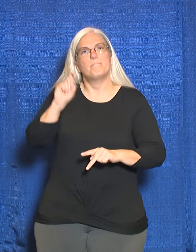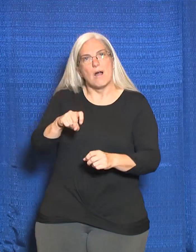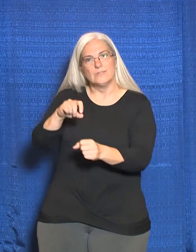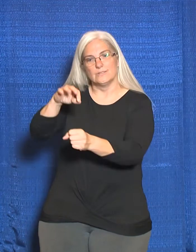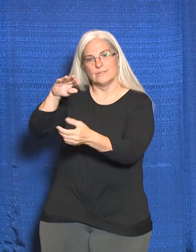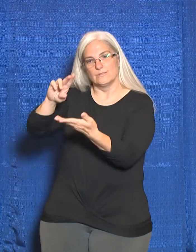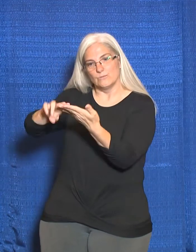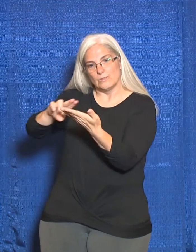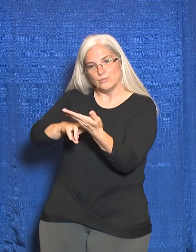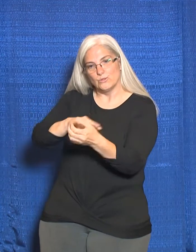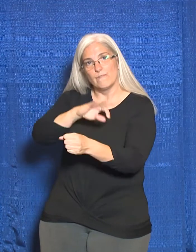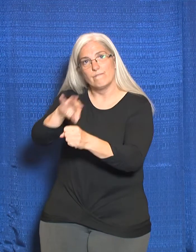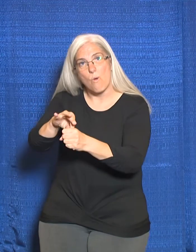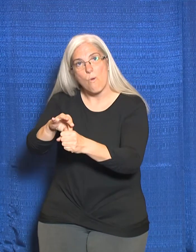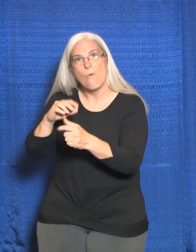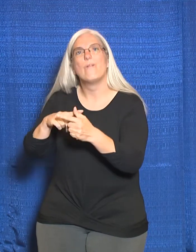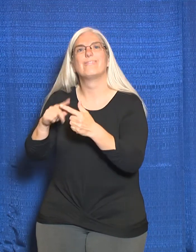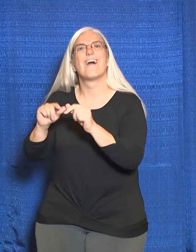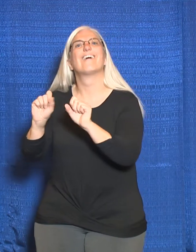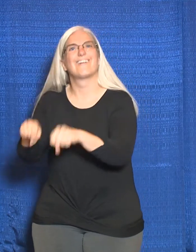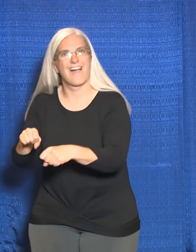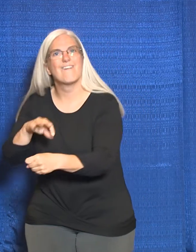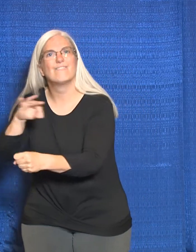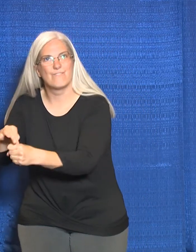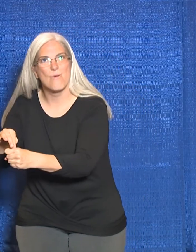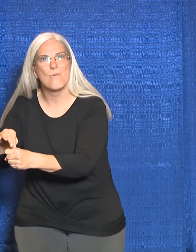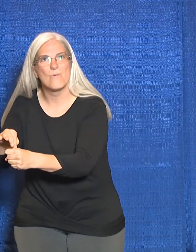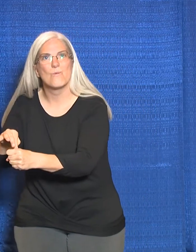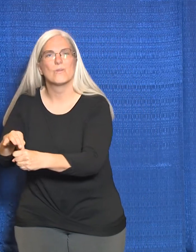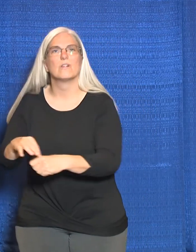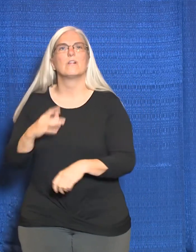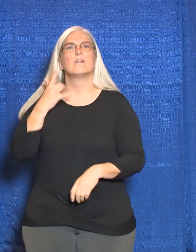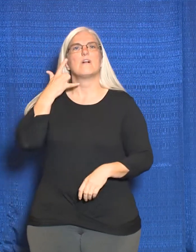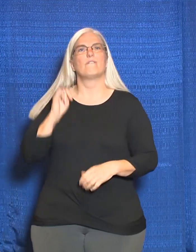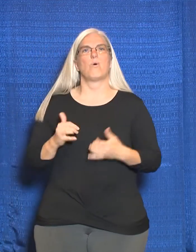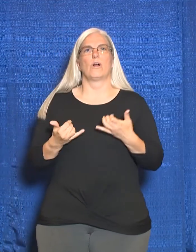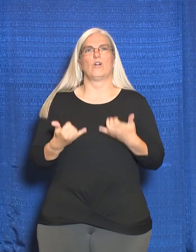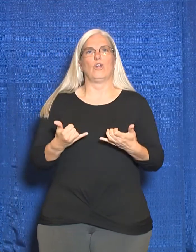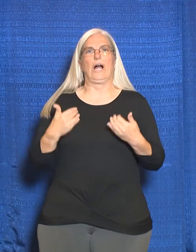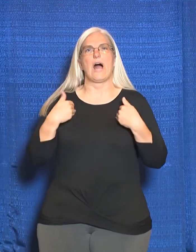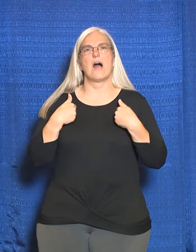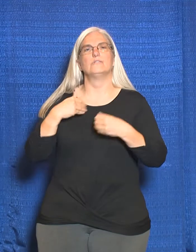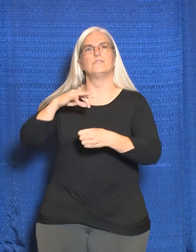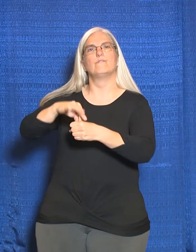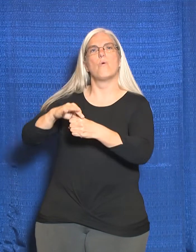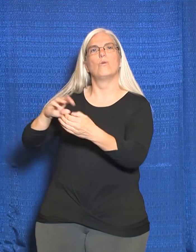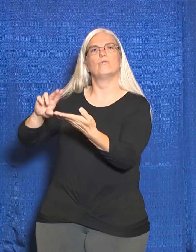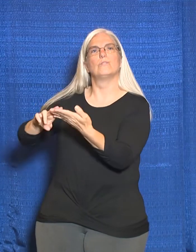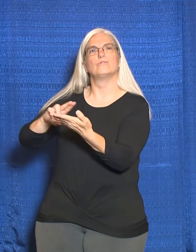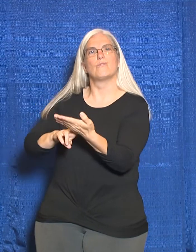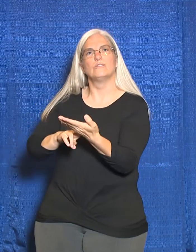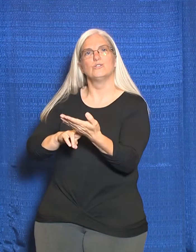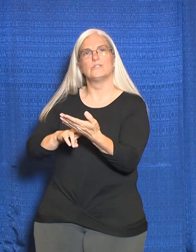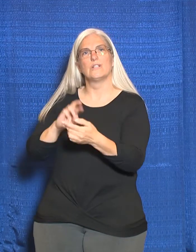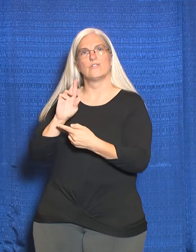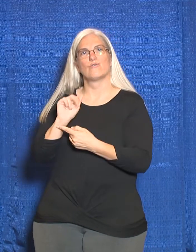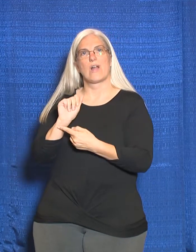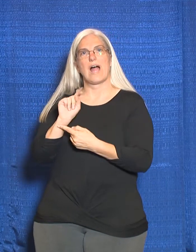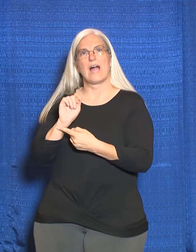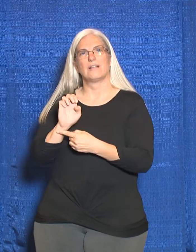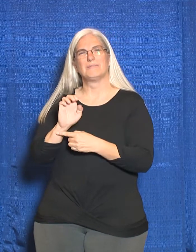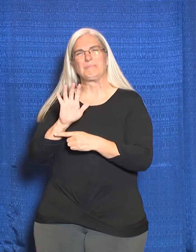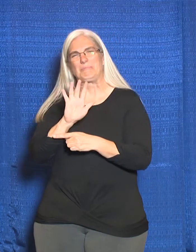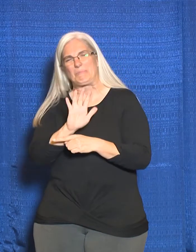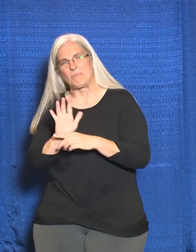People must be registered in order to vote. California currently has a voter registration rate of just over